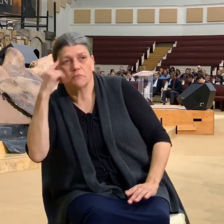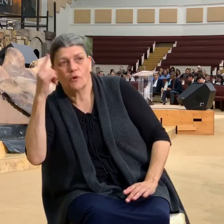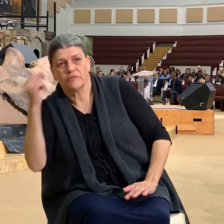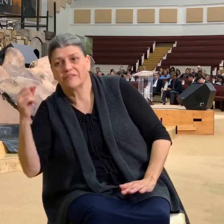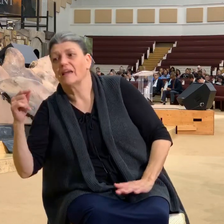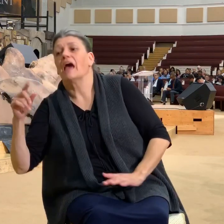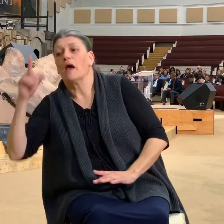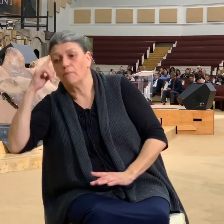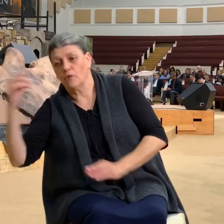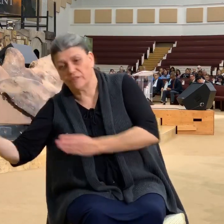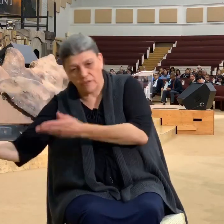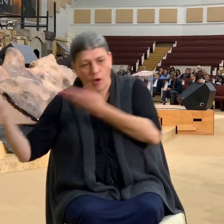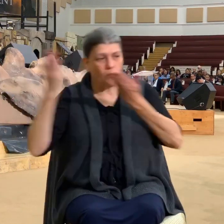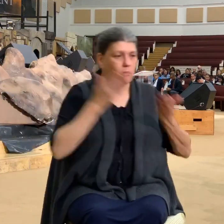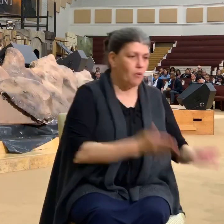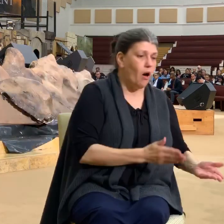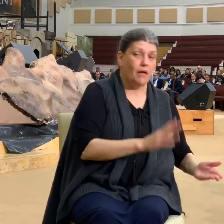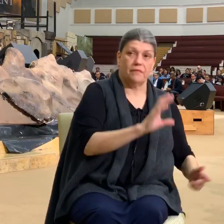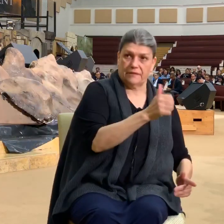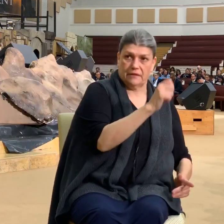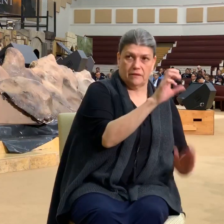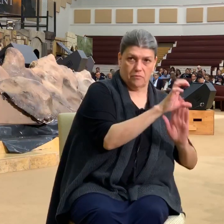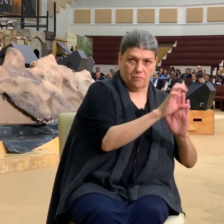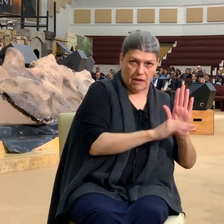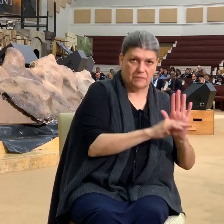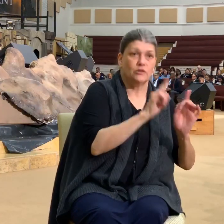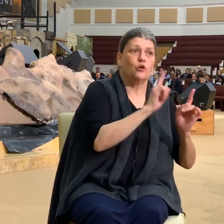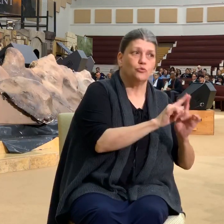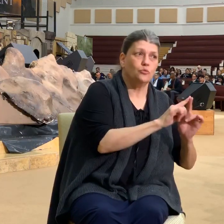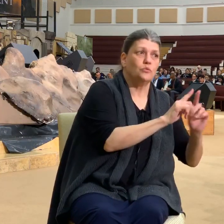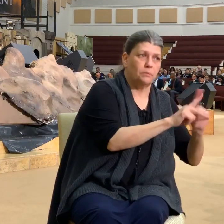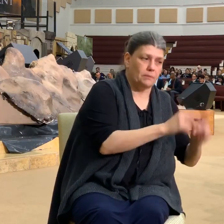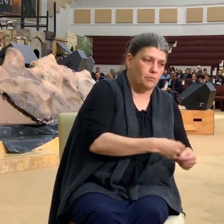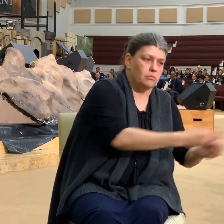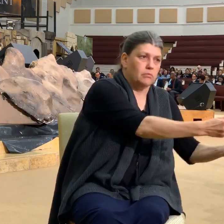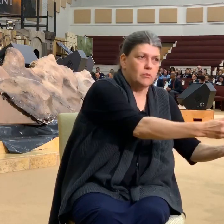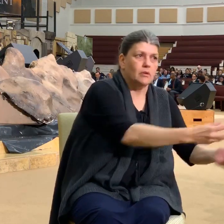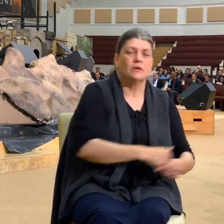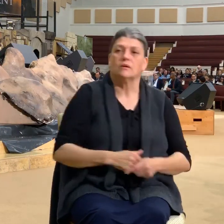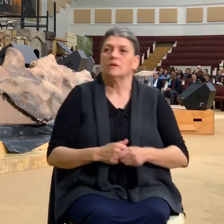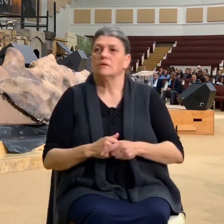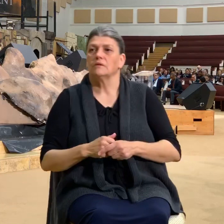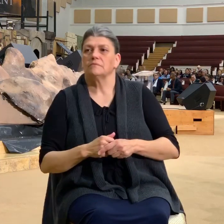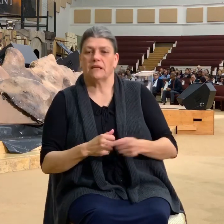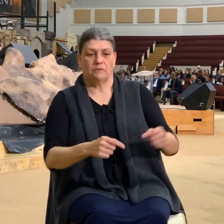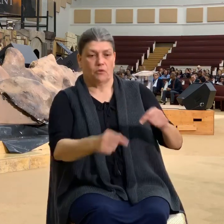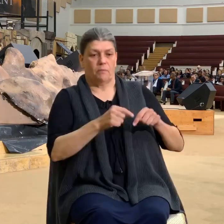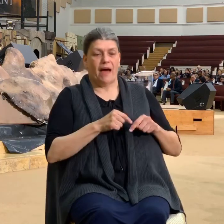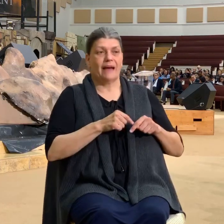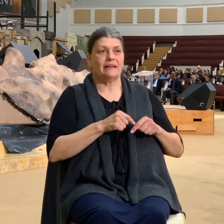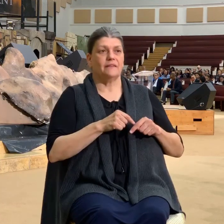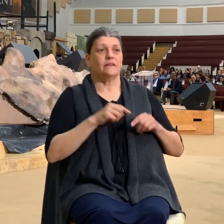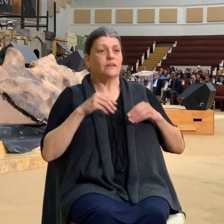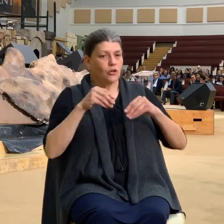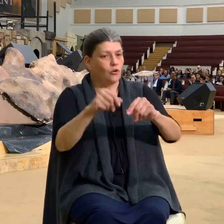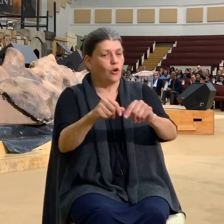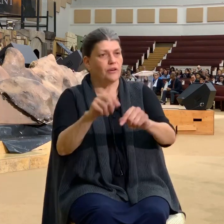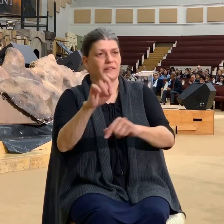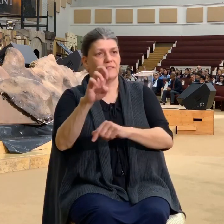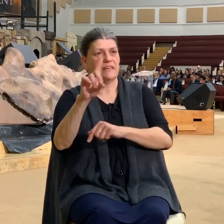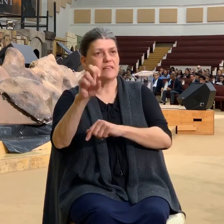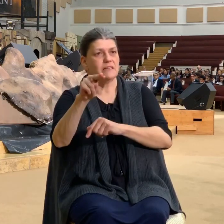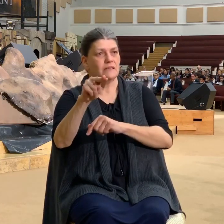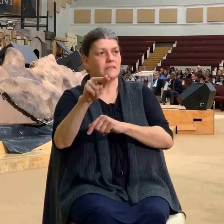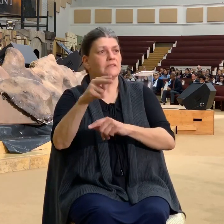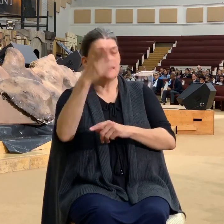Ten Commandments to the people. Go back further. Same thing in the Garden of Eden. You have God speaking